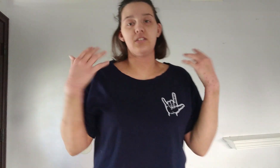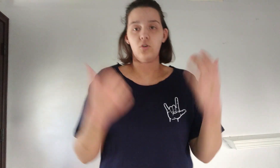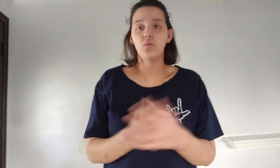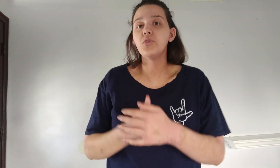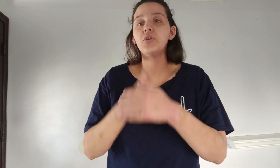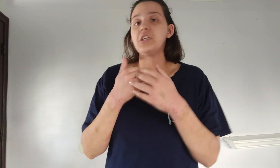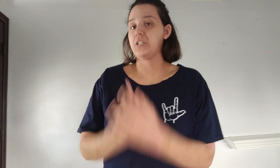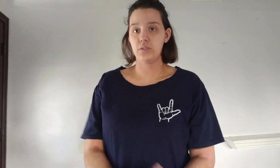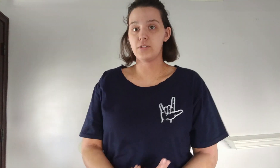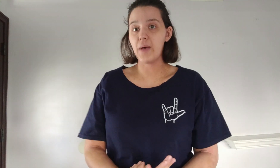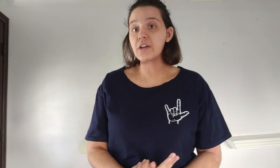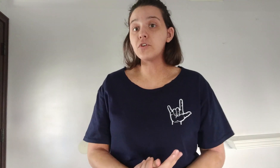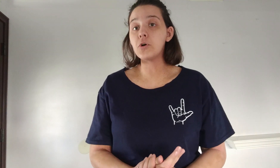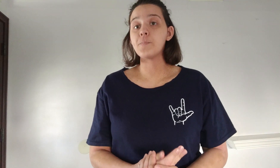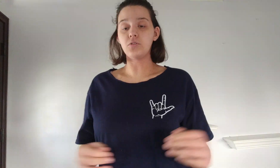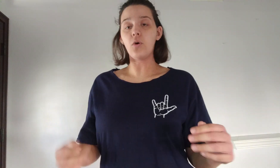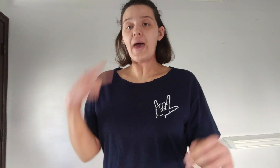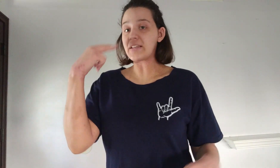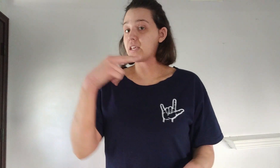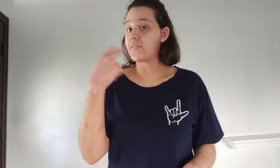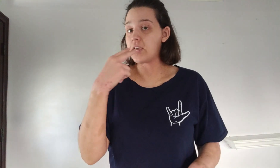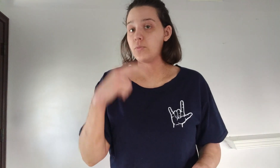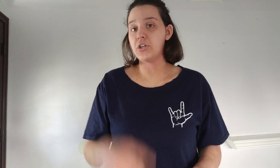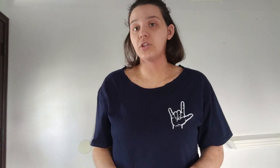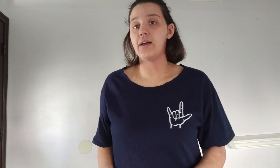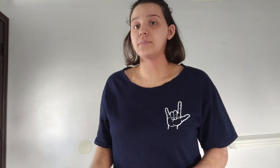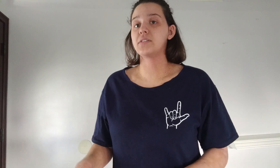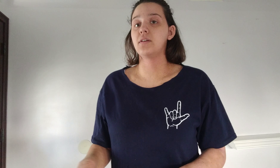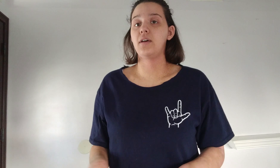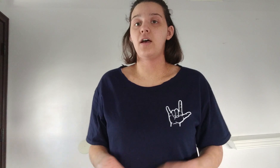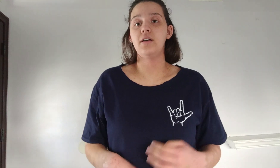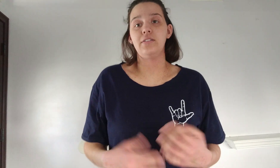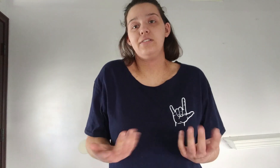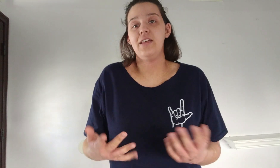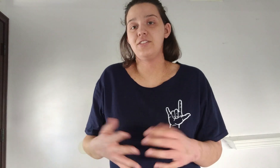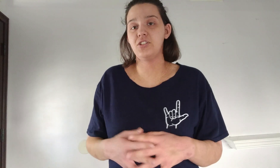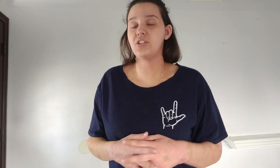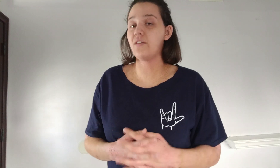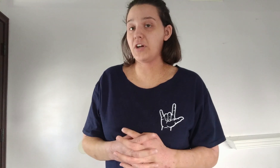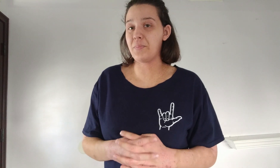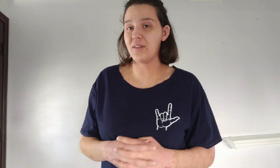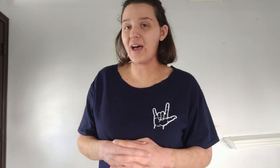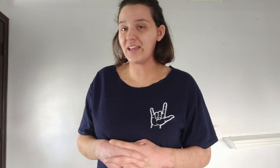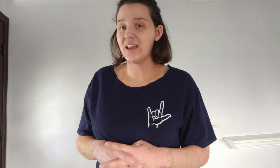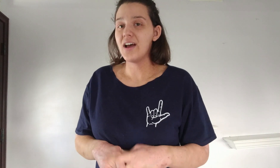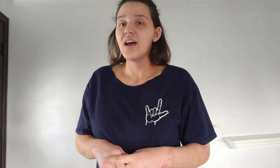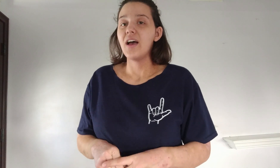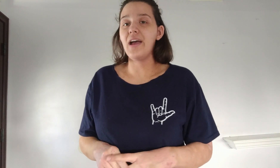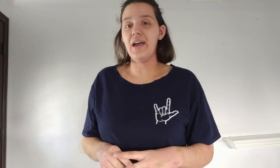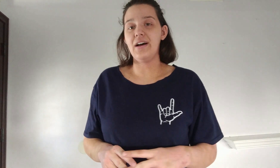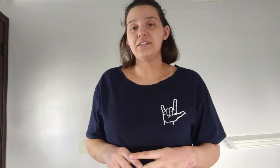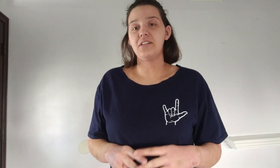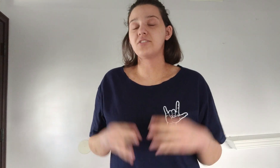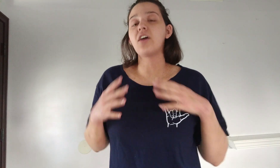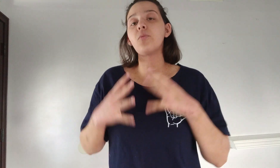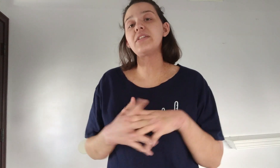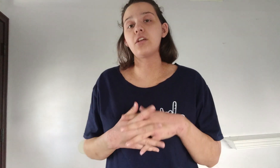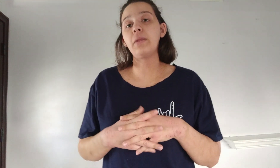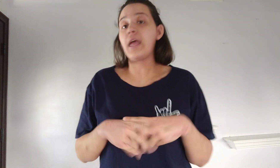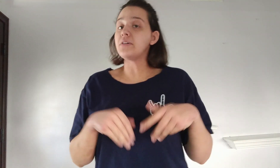considered rude or disrespectful. So don't ask if they can read your lips, because it's just not very polite. And there's other ways to communicate with